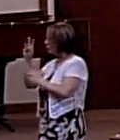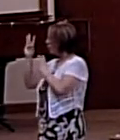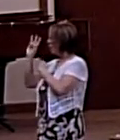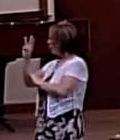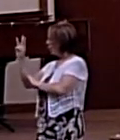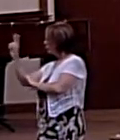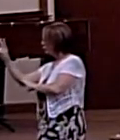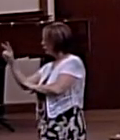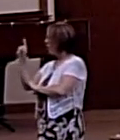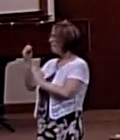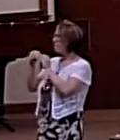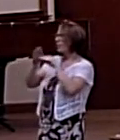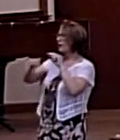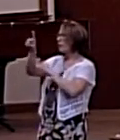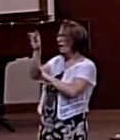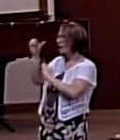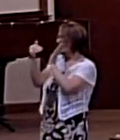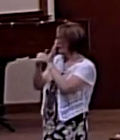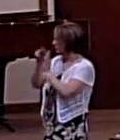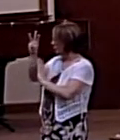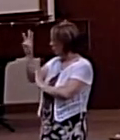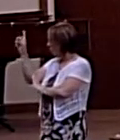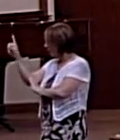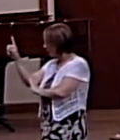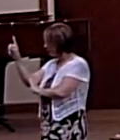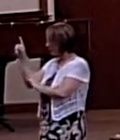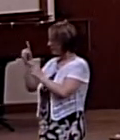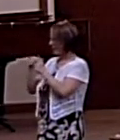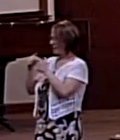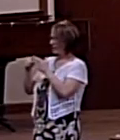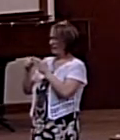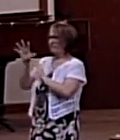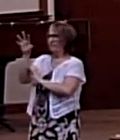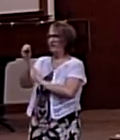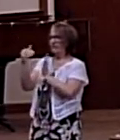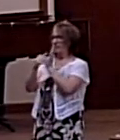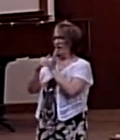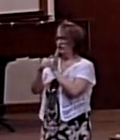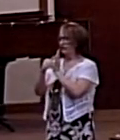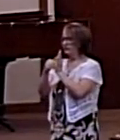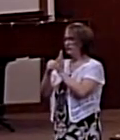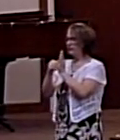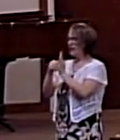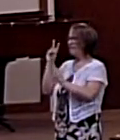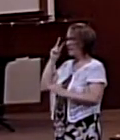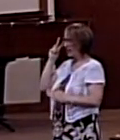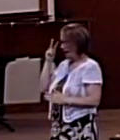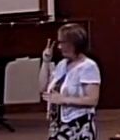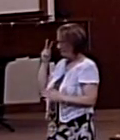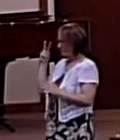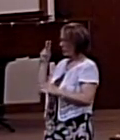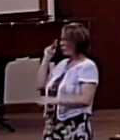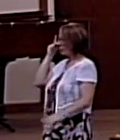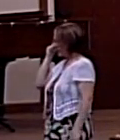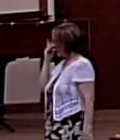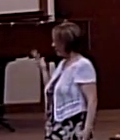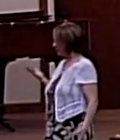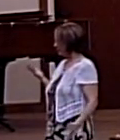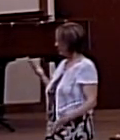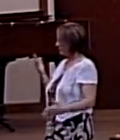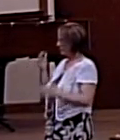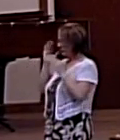over 100,000 in World War I, and then almost 50,000 in Vietnam and Korea, and